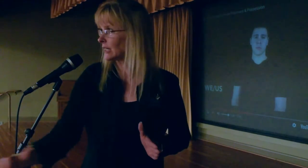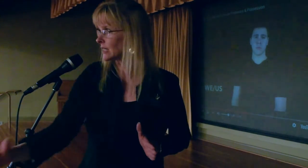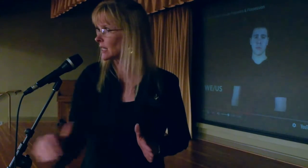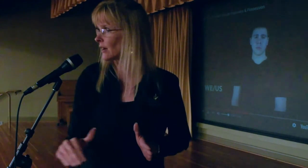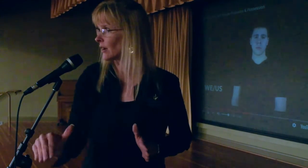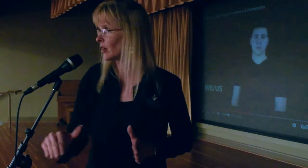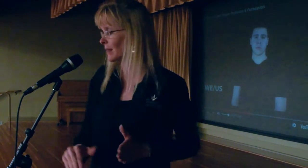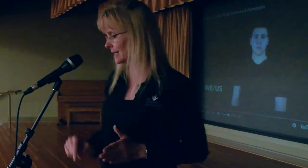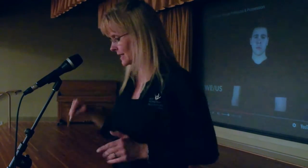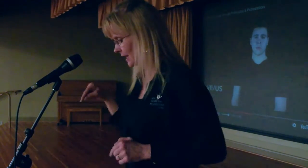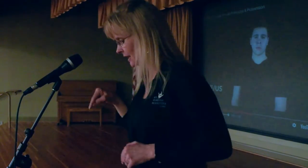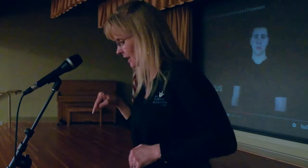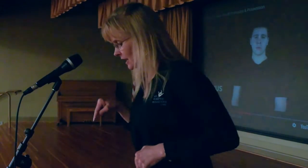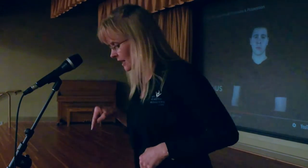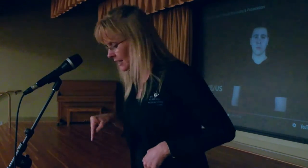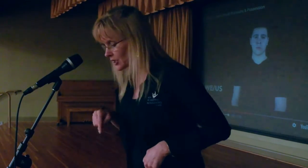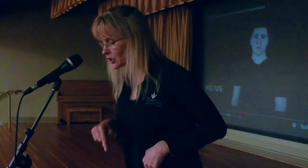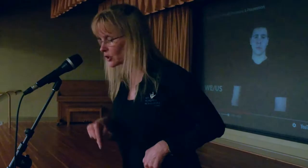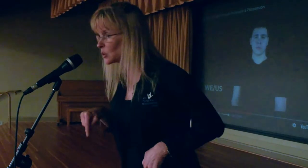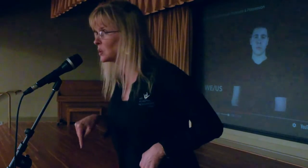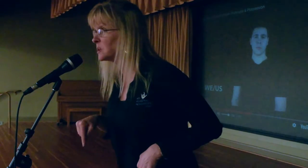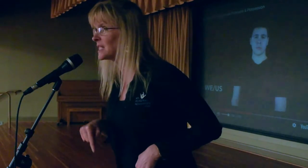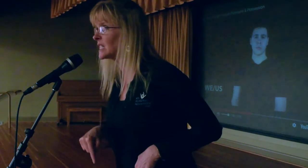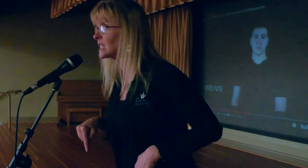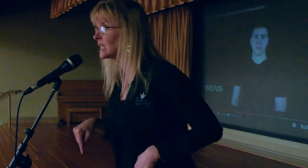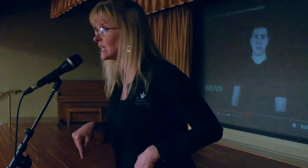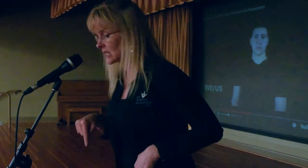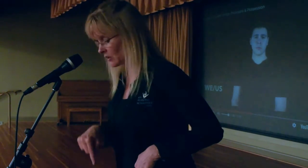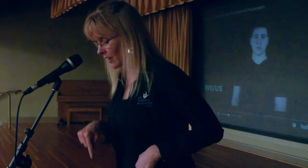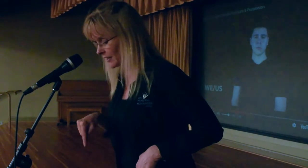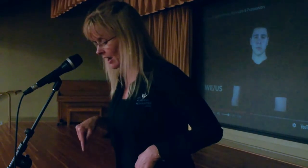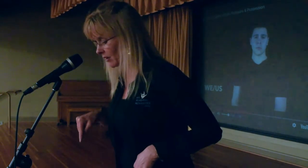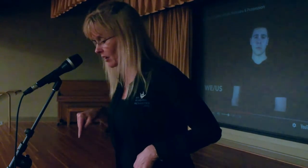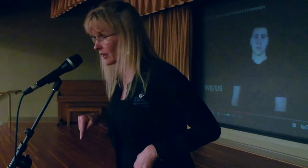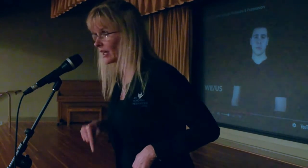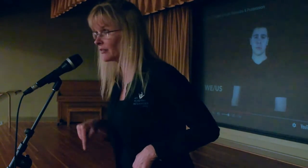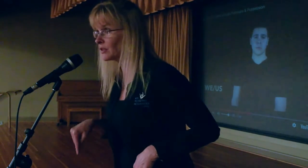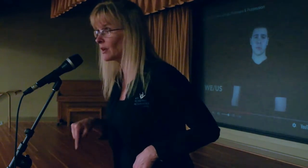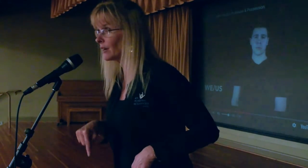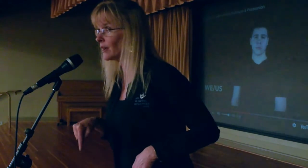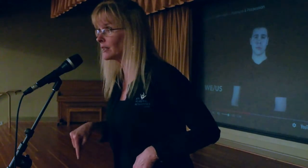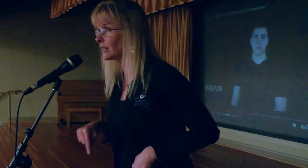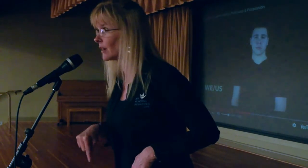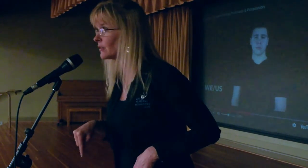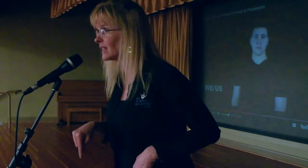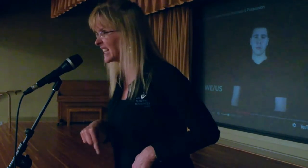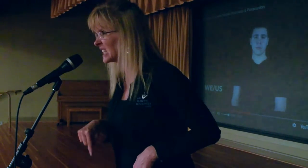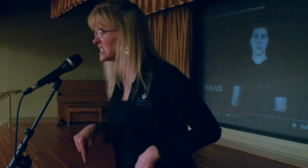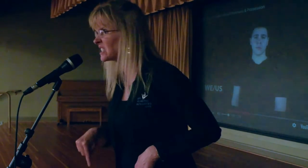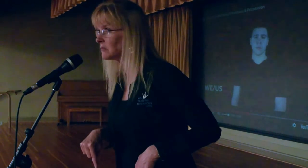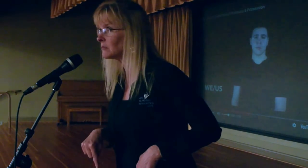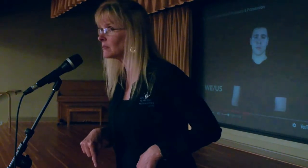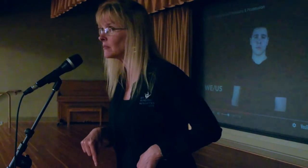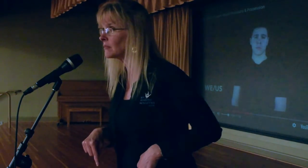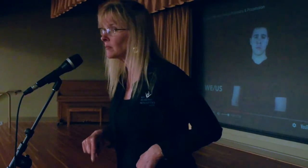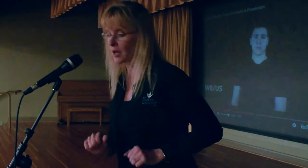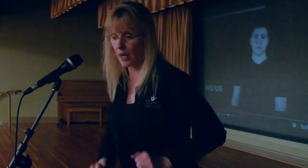this area. I might say these shoes. So I've now gone left to right, right to left. These. Okay.